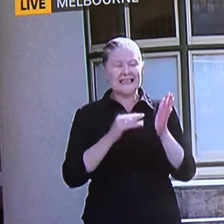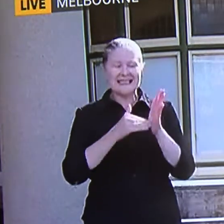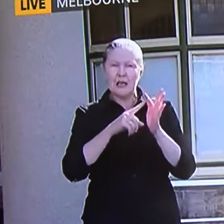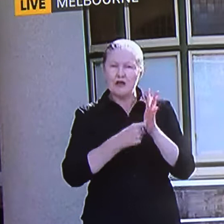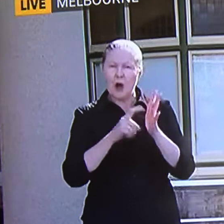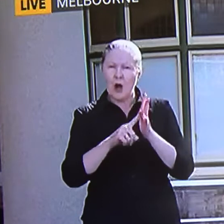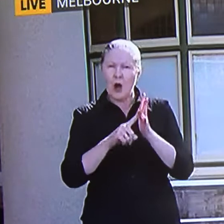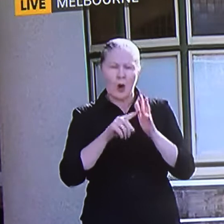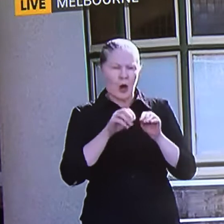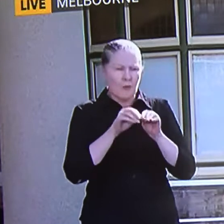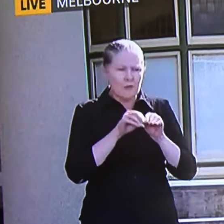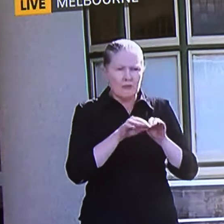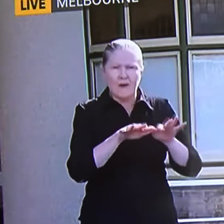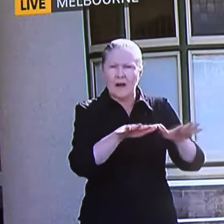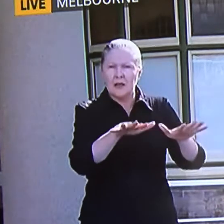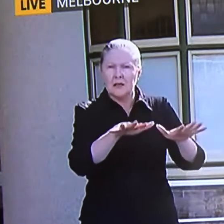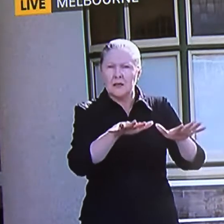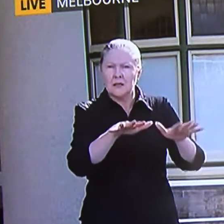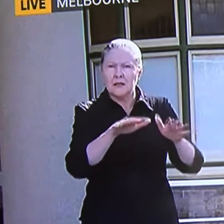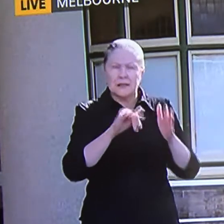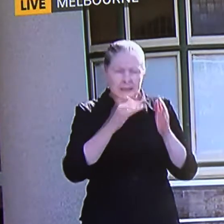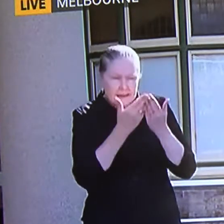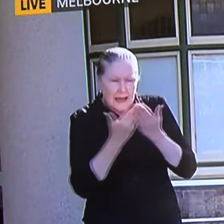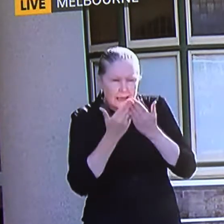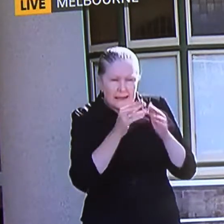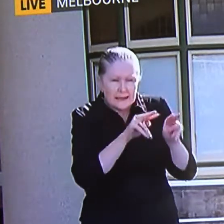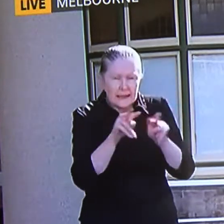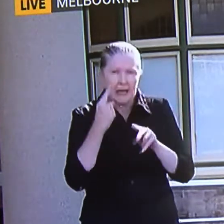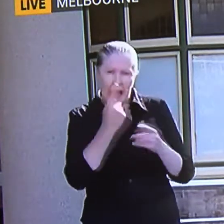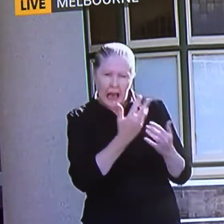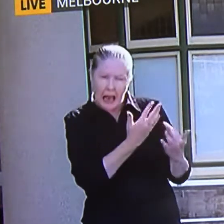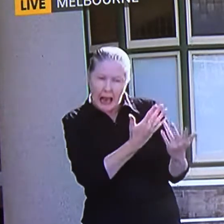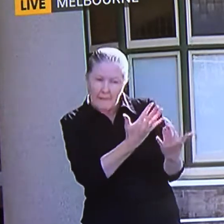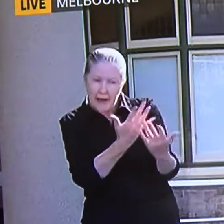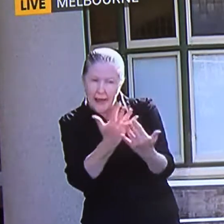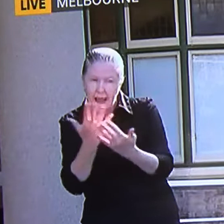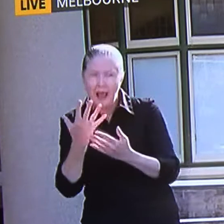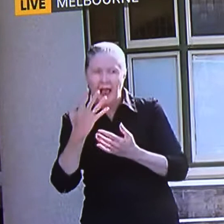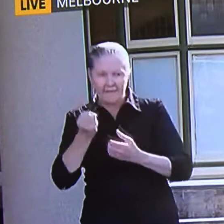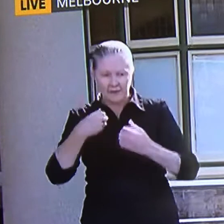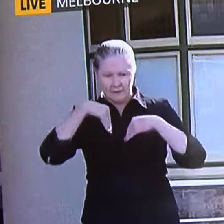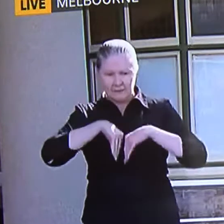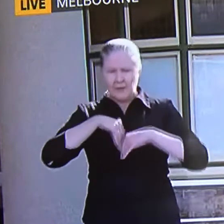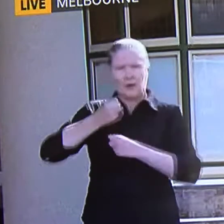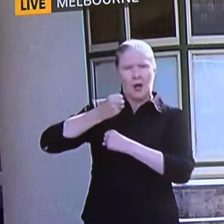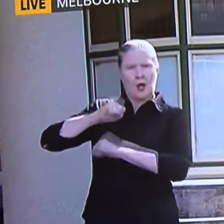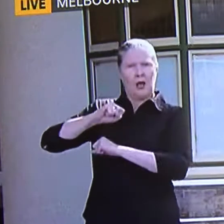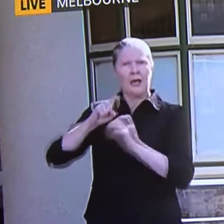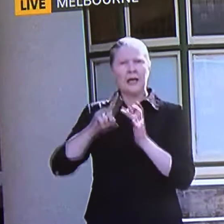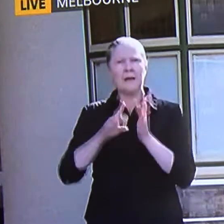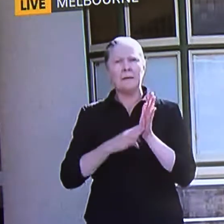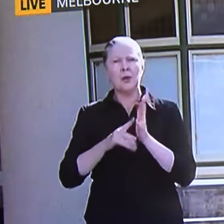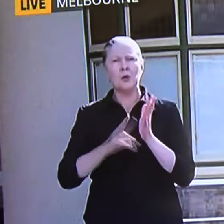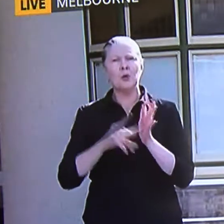study to understand how many people really are immune to coronavirus. Many of you would have heard about